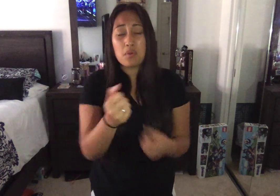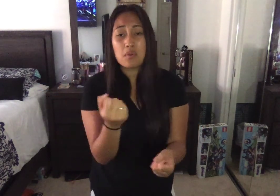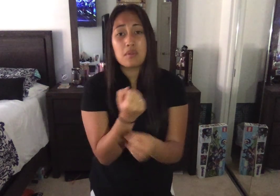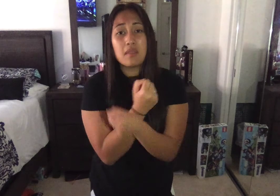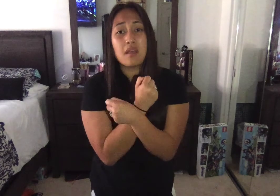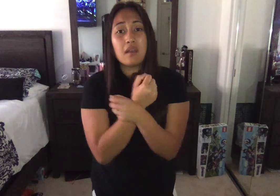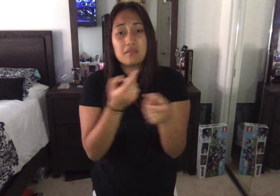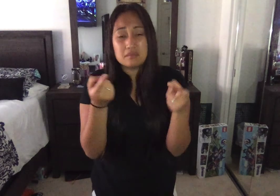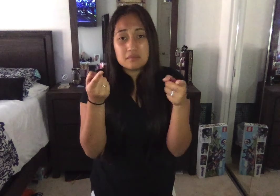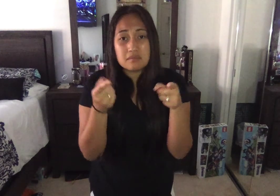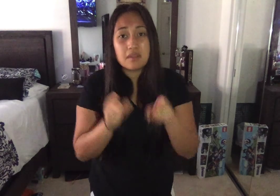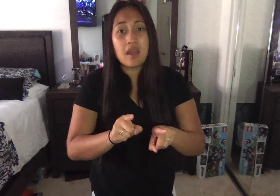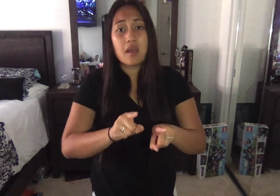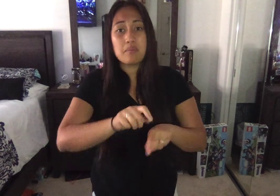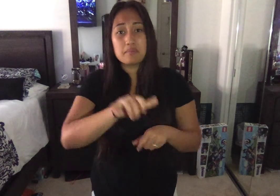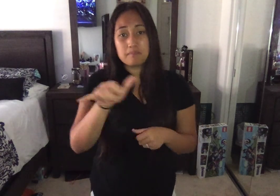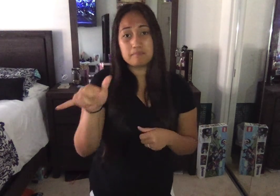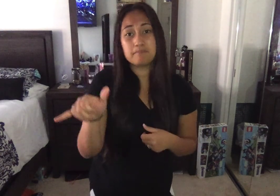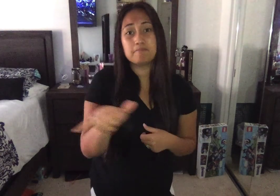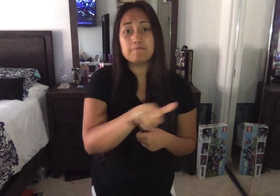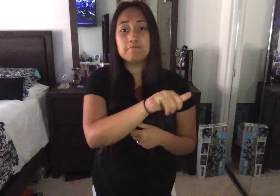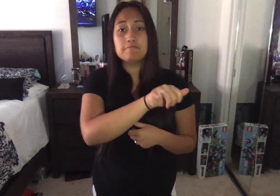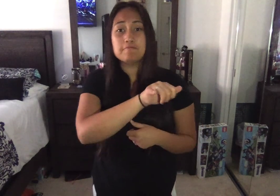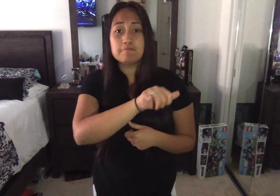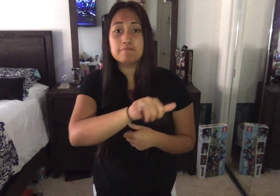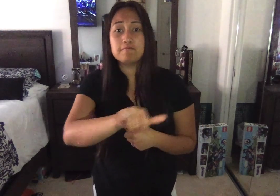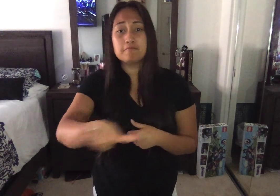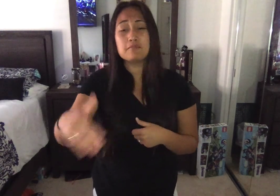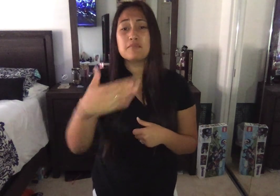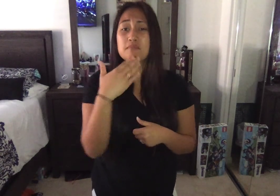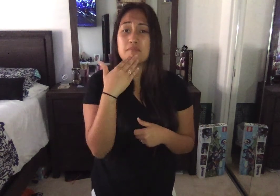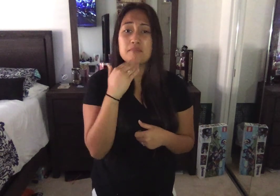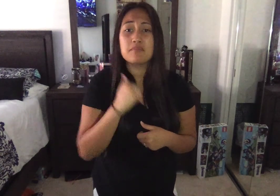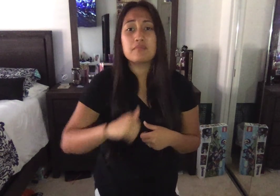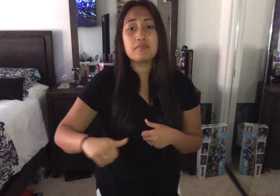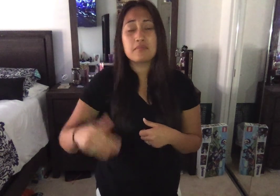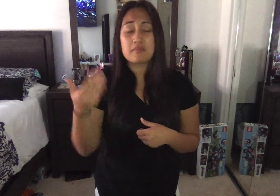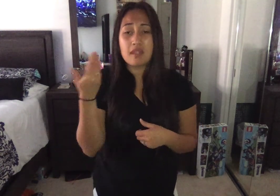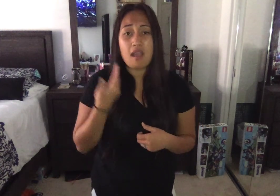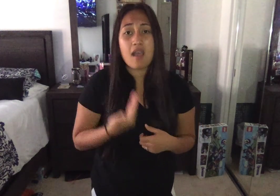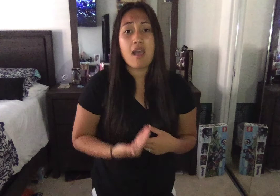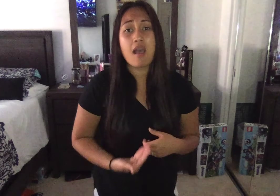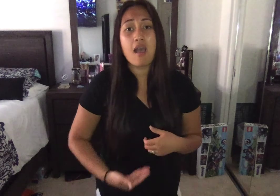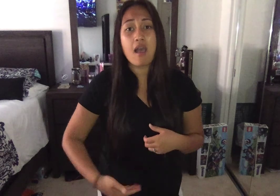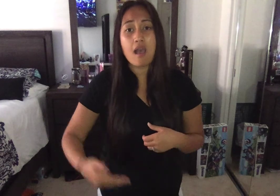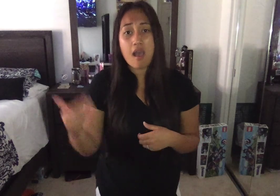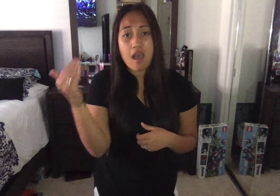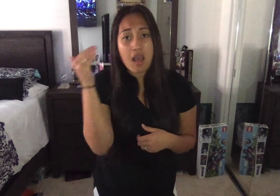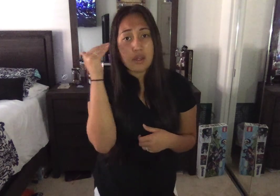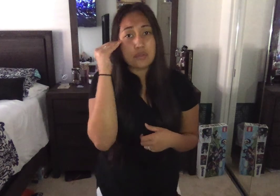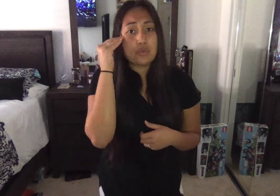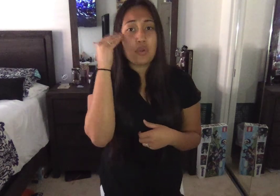goes And I know you're afraid